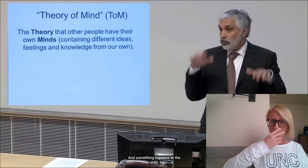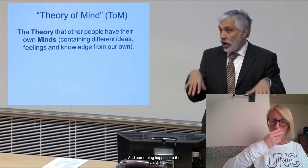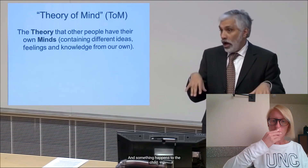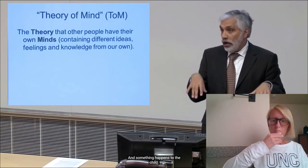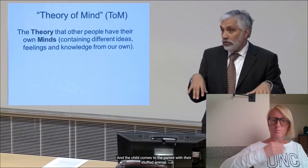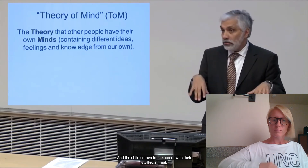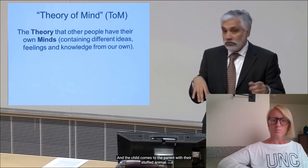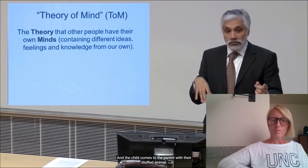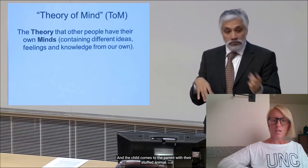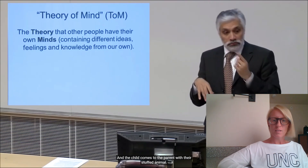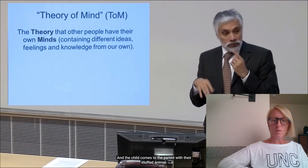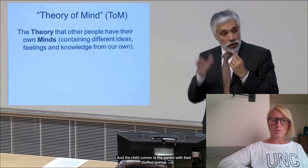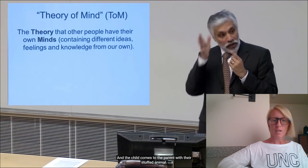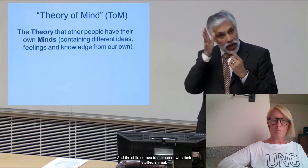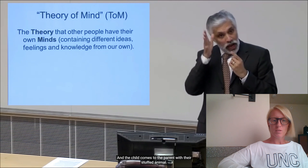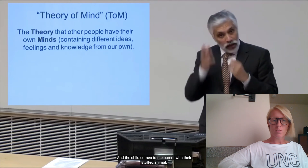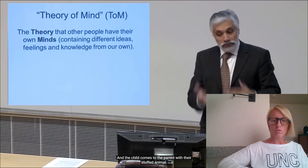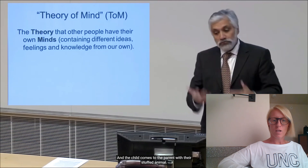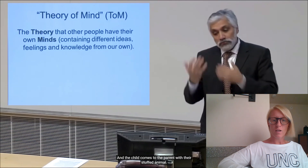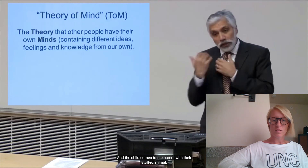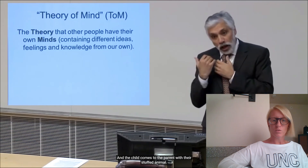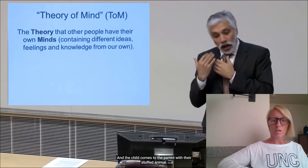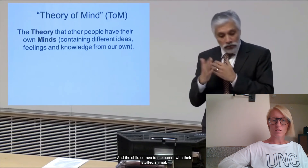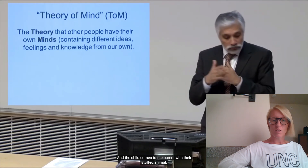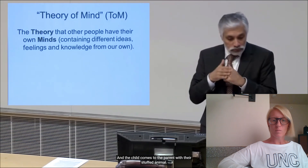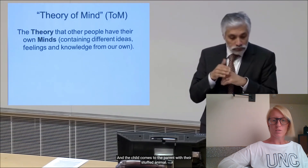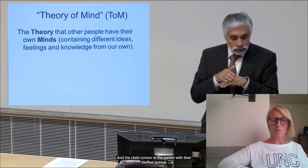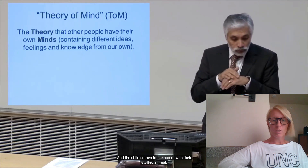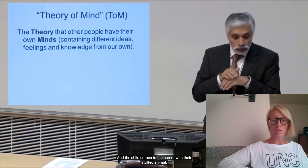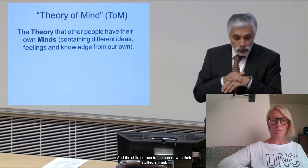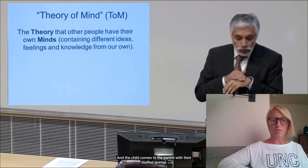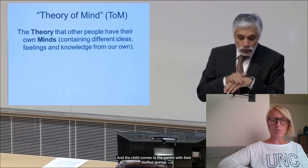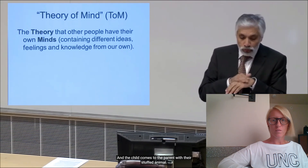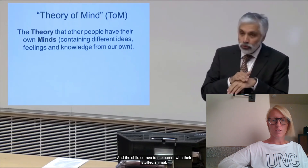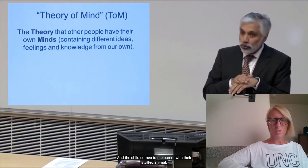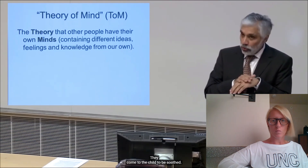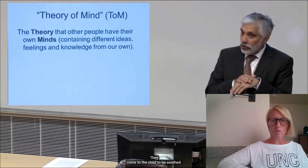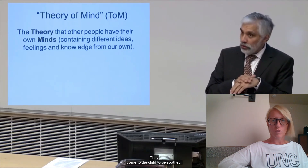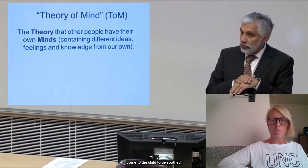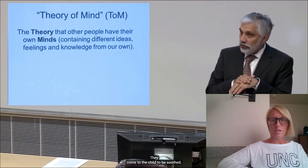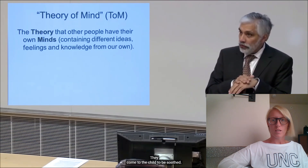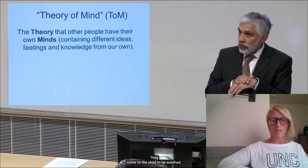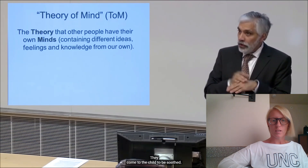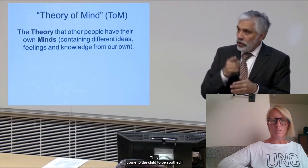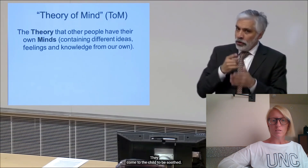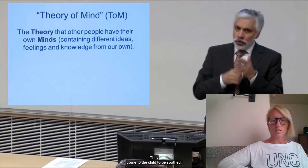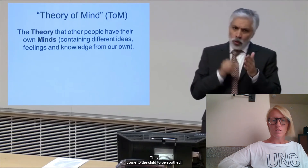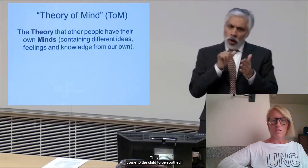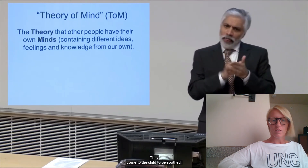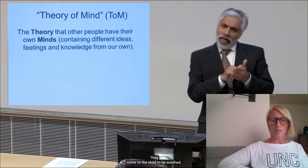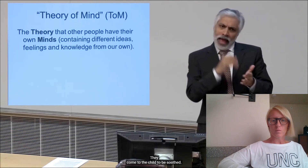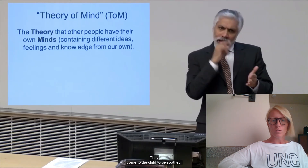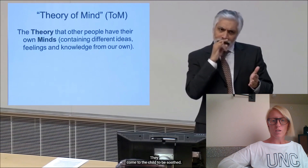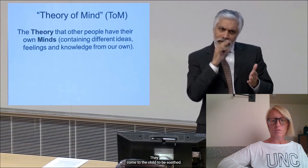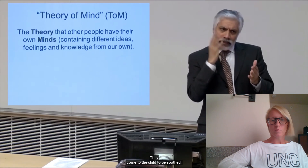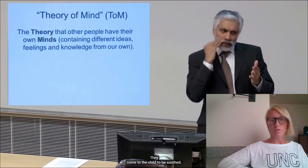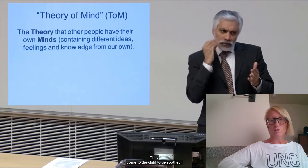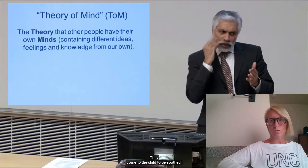child. And something happens to the child. And the child comes to the parent with their stuffed animal. They come to the child to be